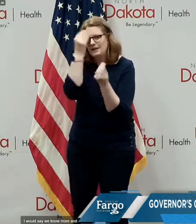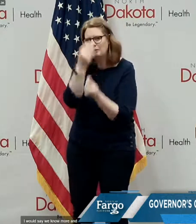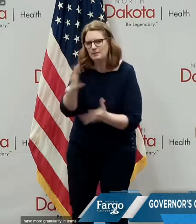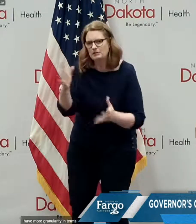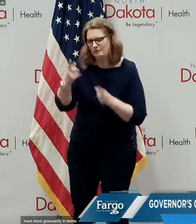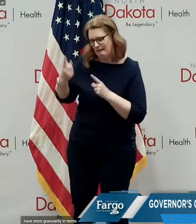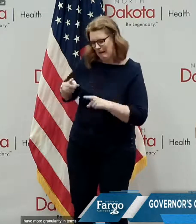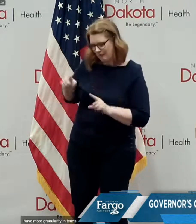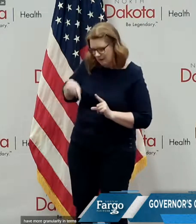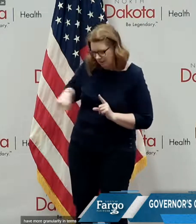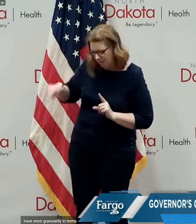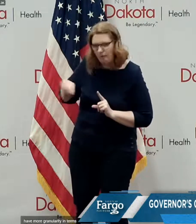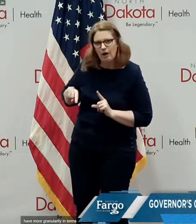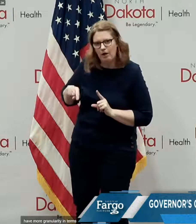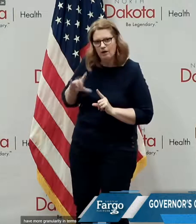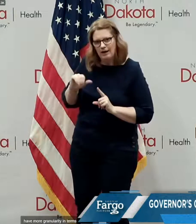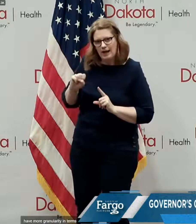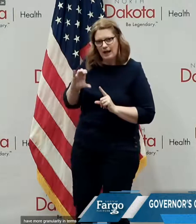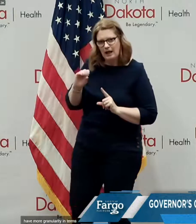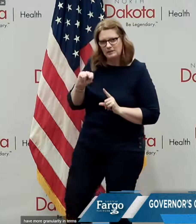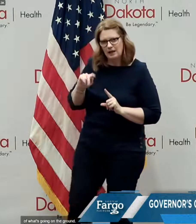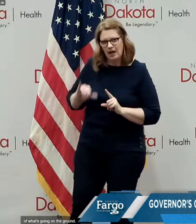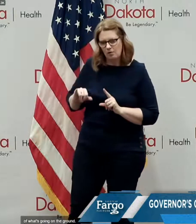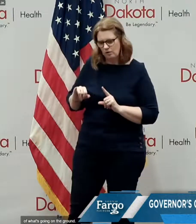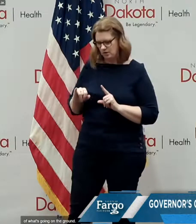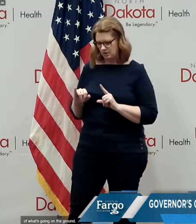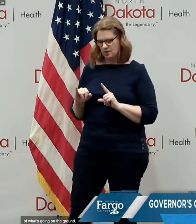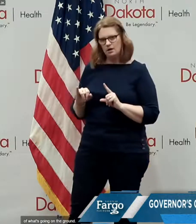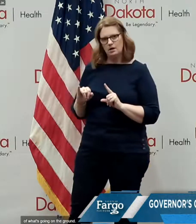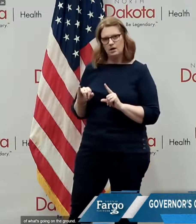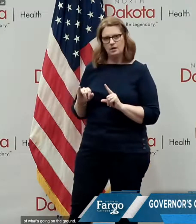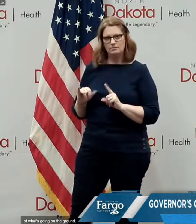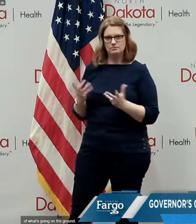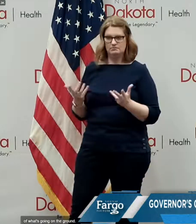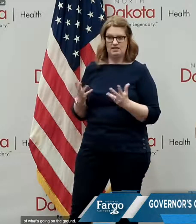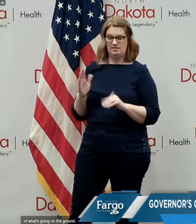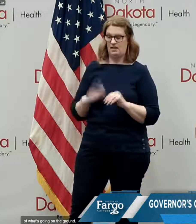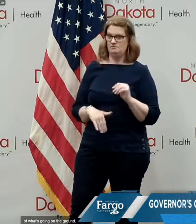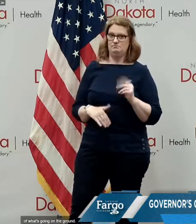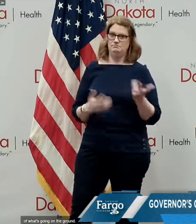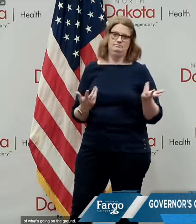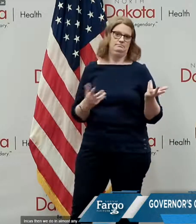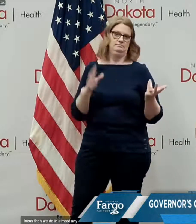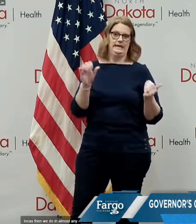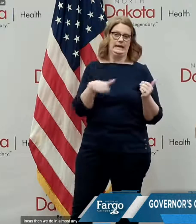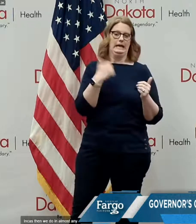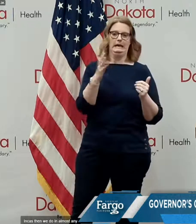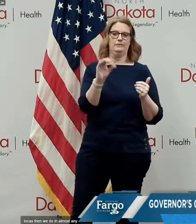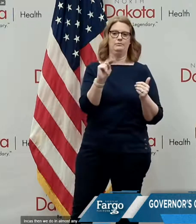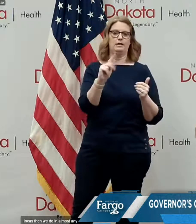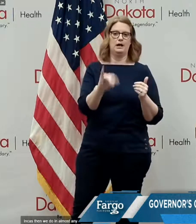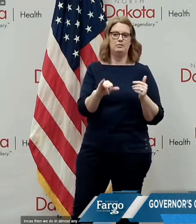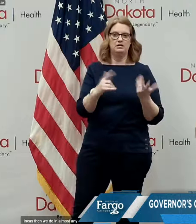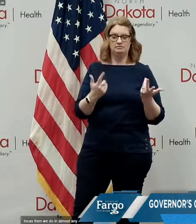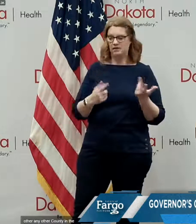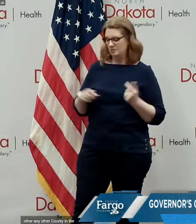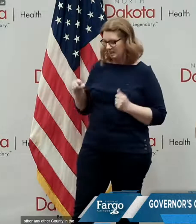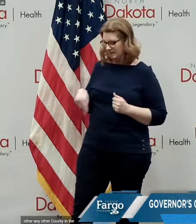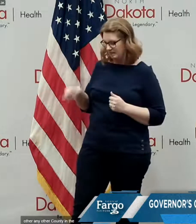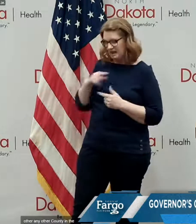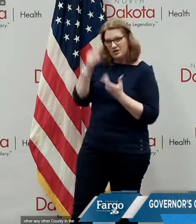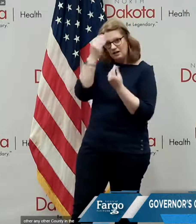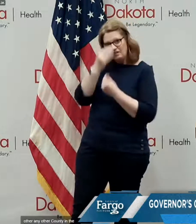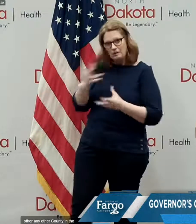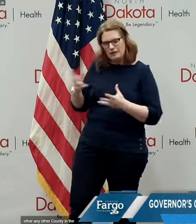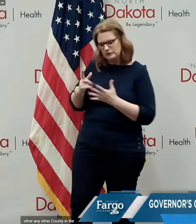on the ground in Cass than we do in almost any other any other county in the state because of the